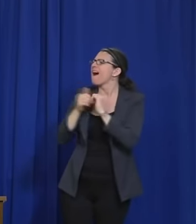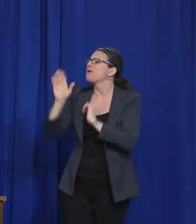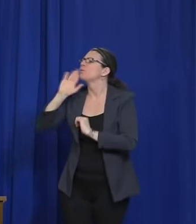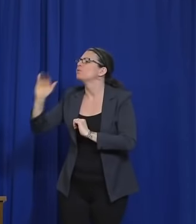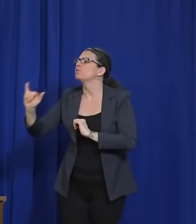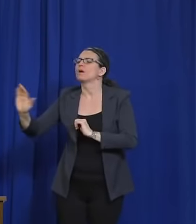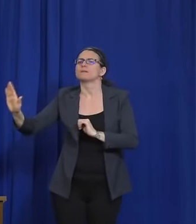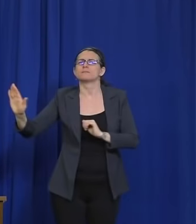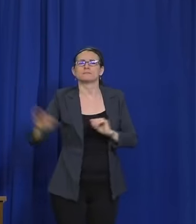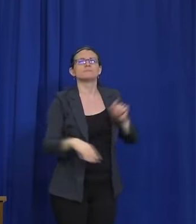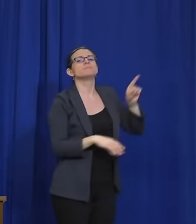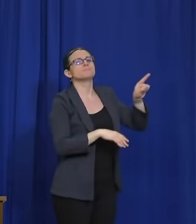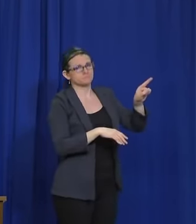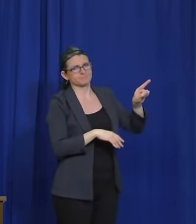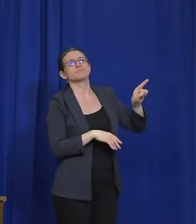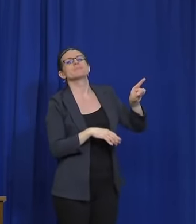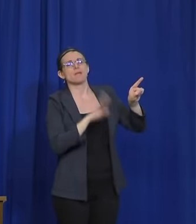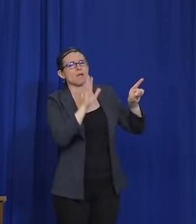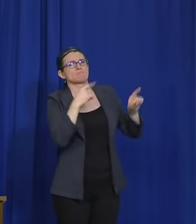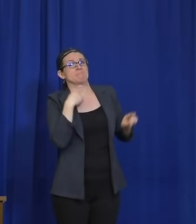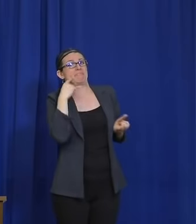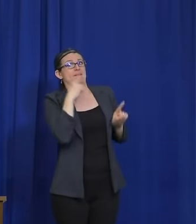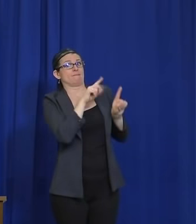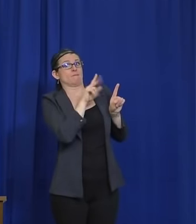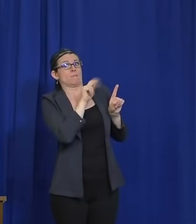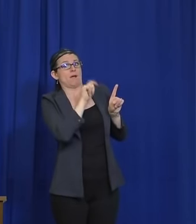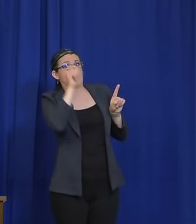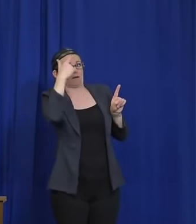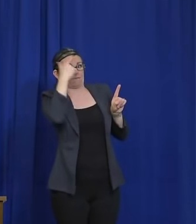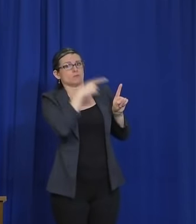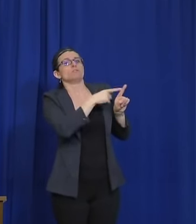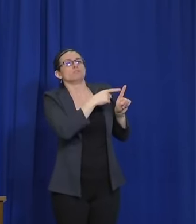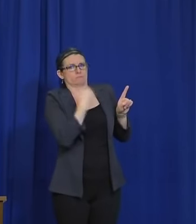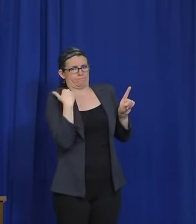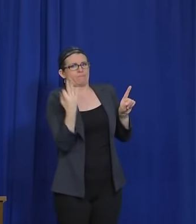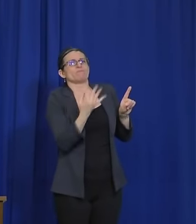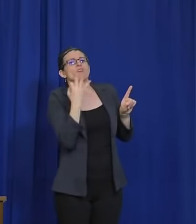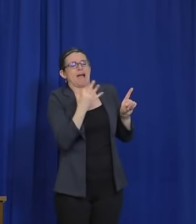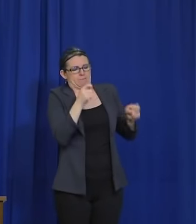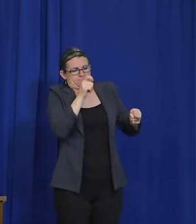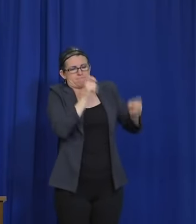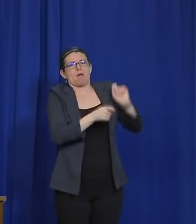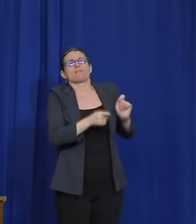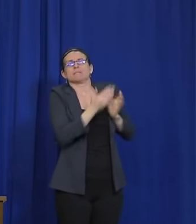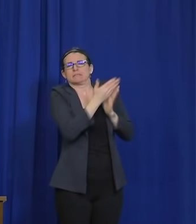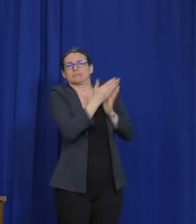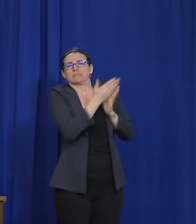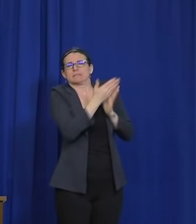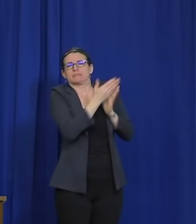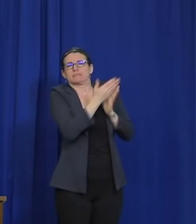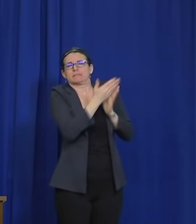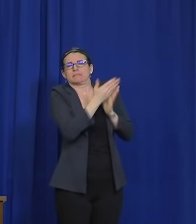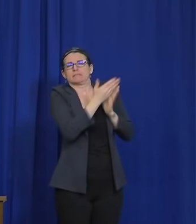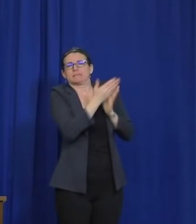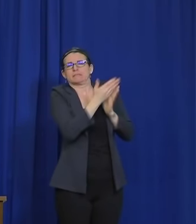he modified his previous order about construction. He went further than many other states, including further